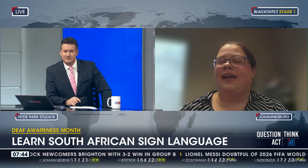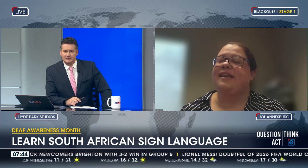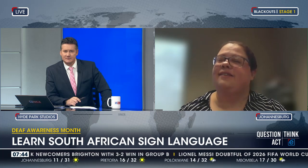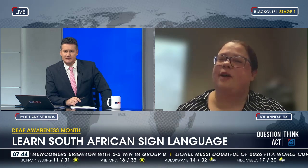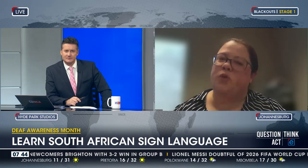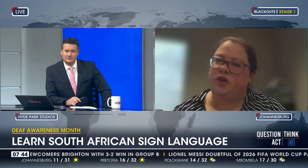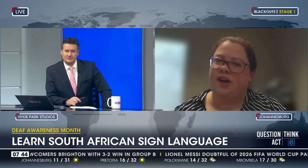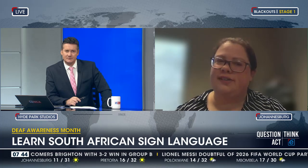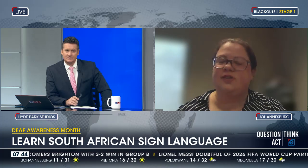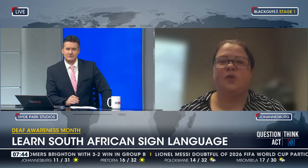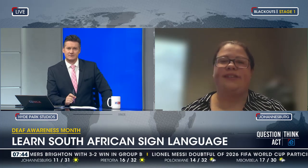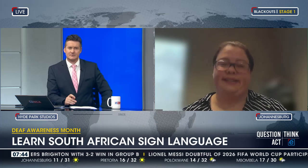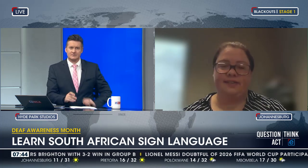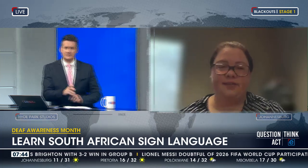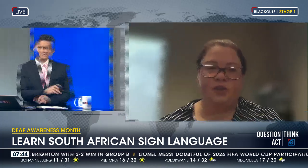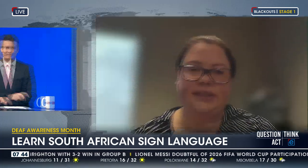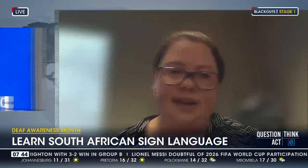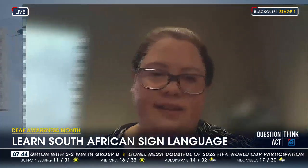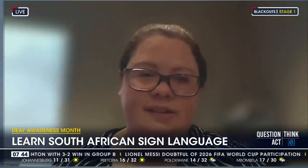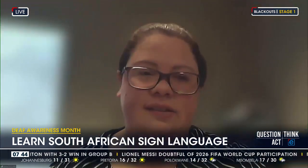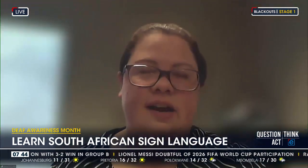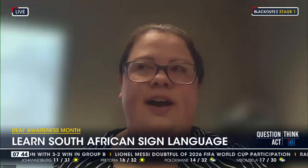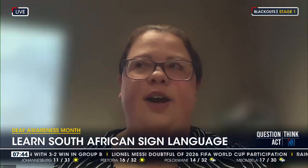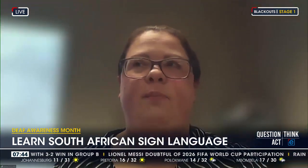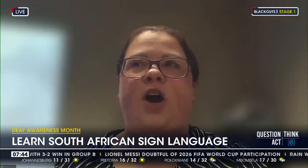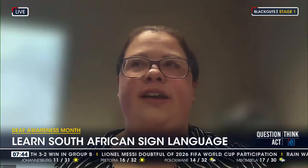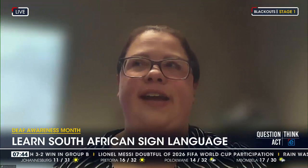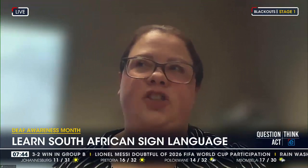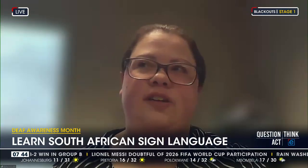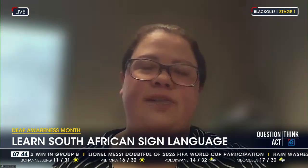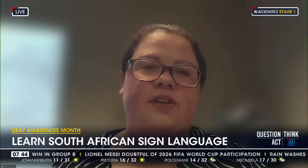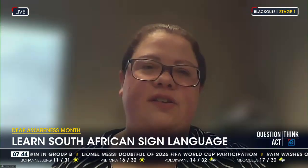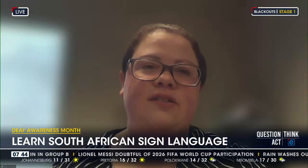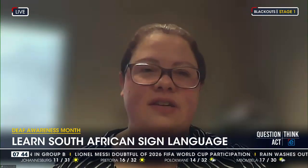I think some broadcasters are more sensitive to it than others. On a national level,